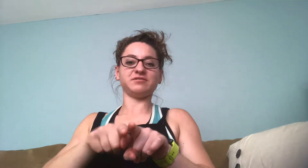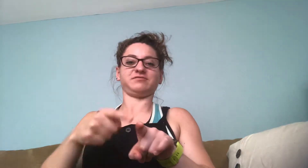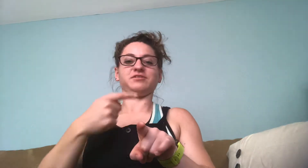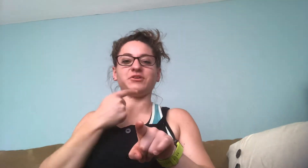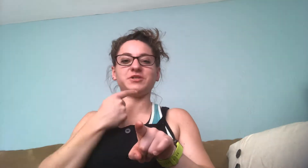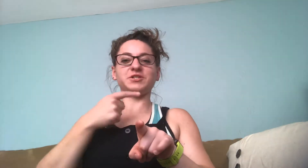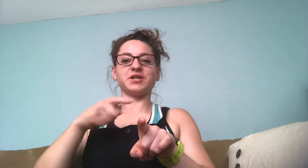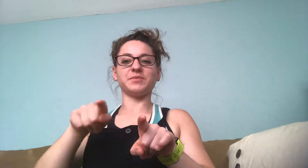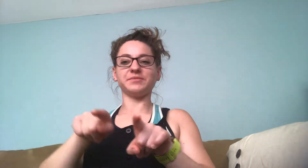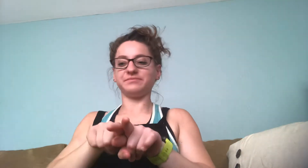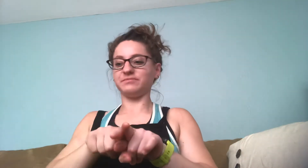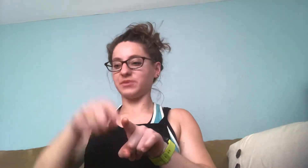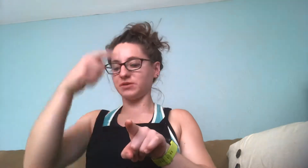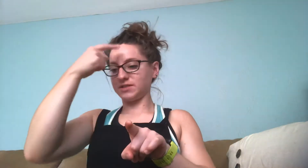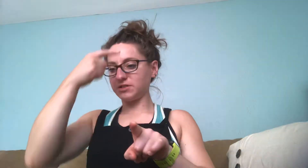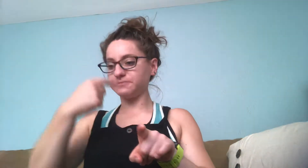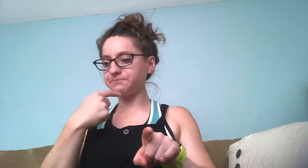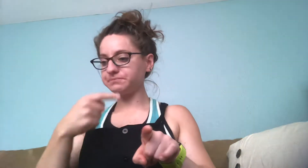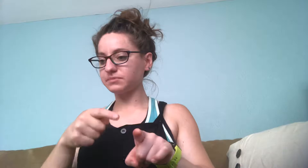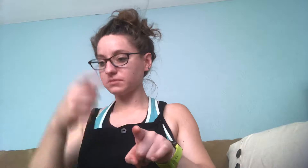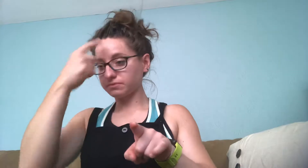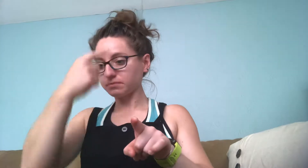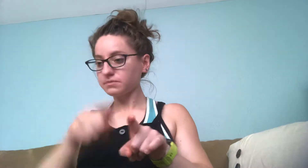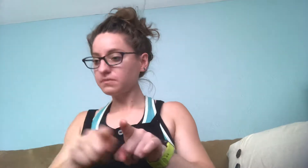it, you'll know what he's talking about, brother and sister.